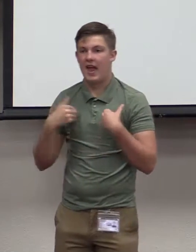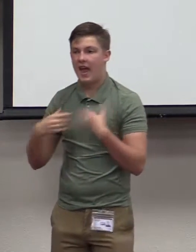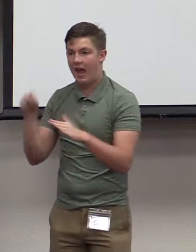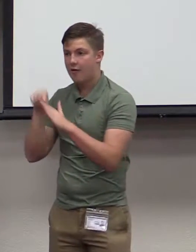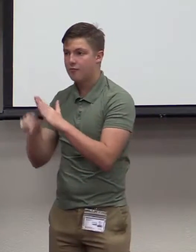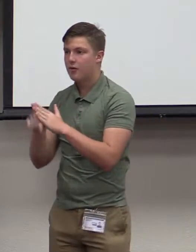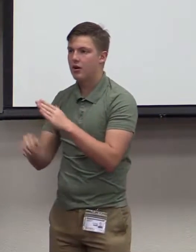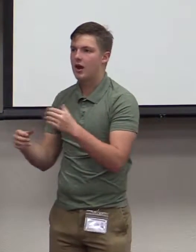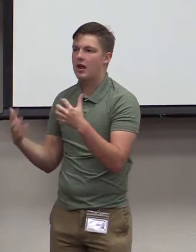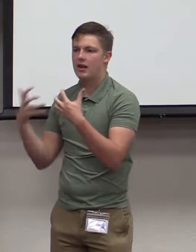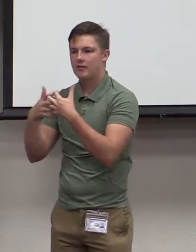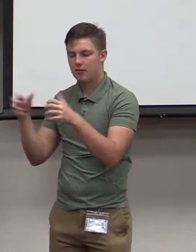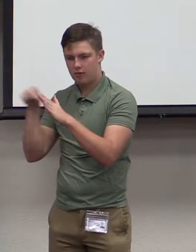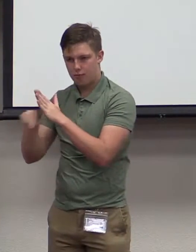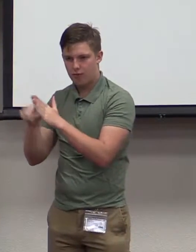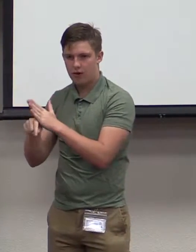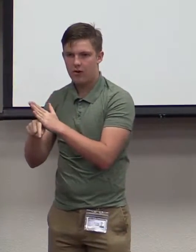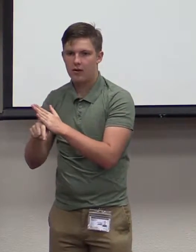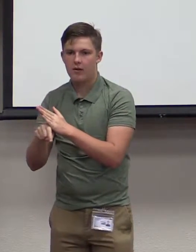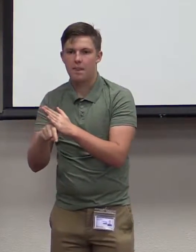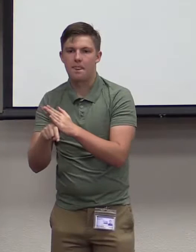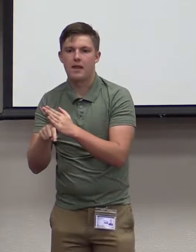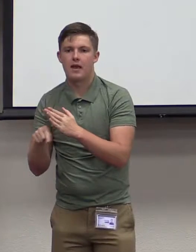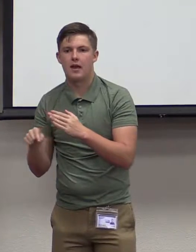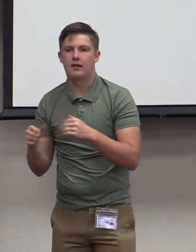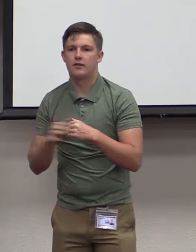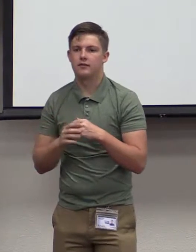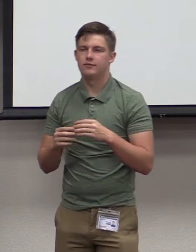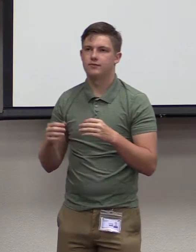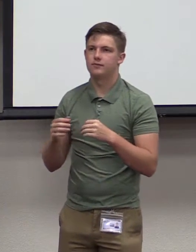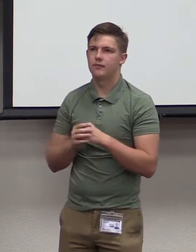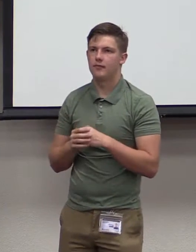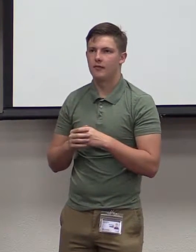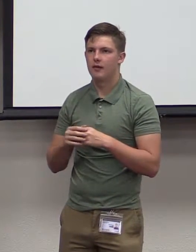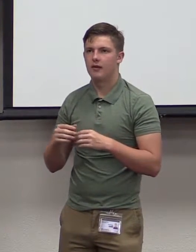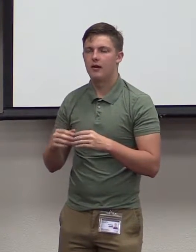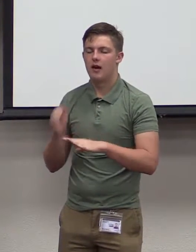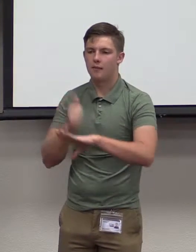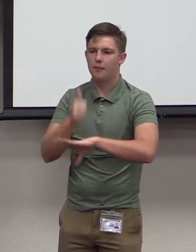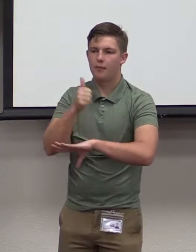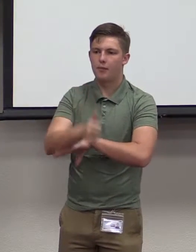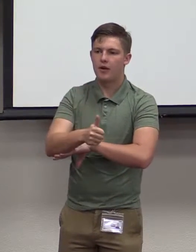accessory to murder, and there's charge of a conduct unbecoming a Marine.